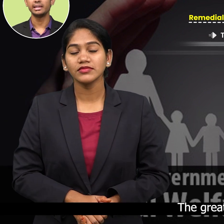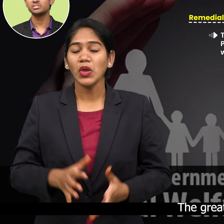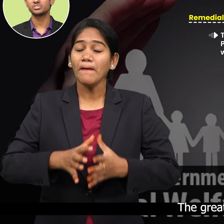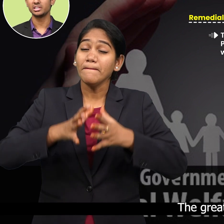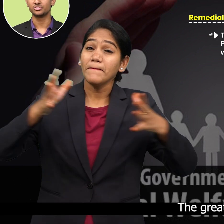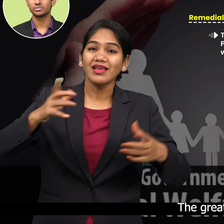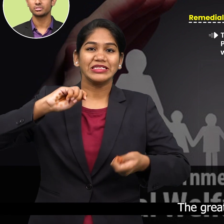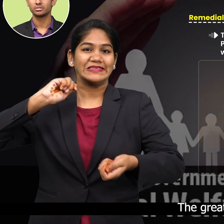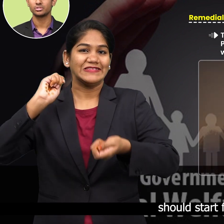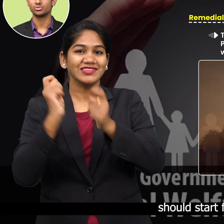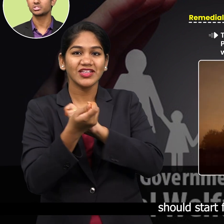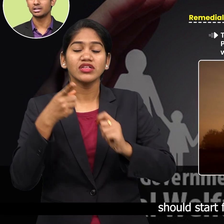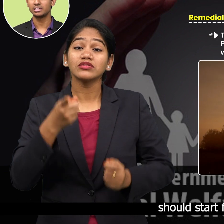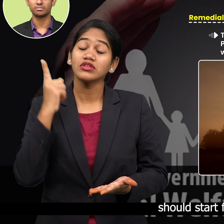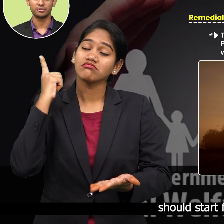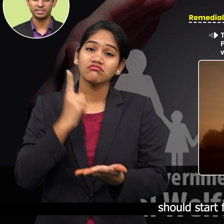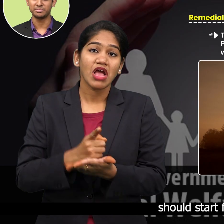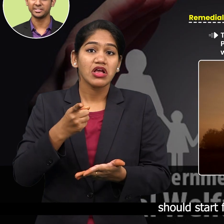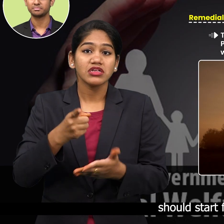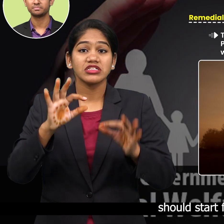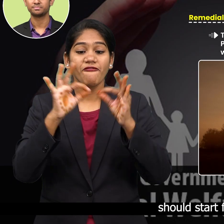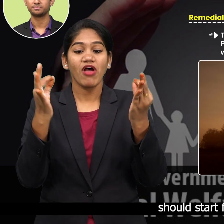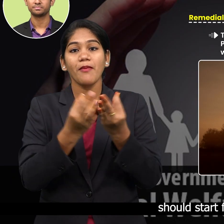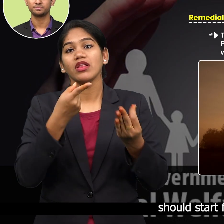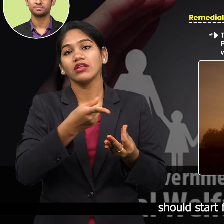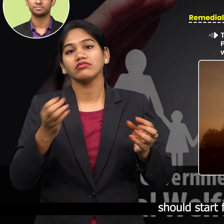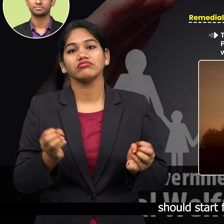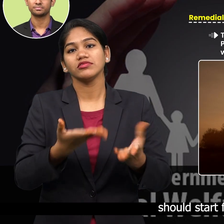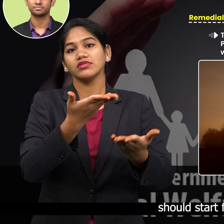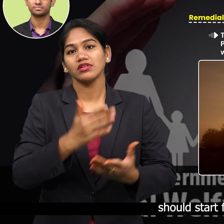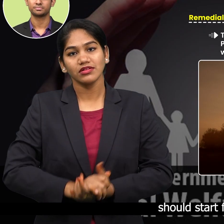The greatest change should start from the family.